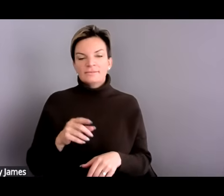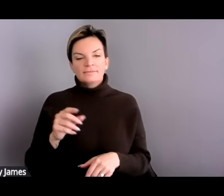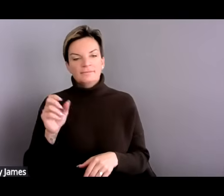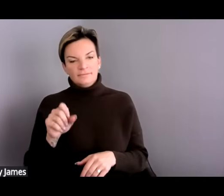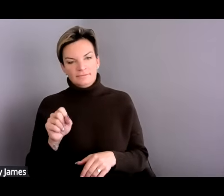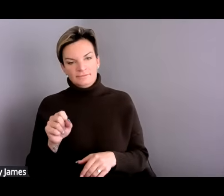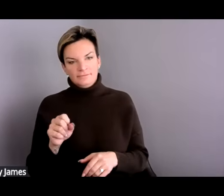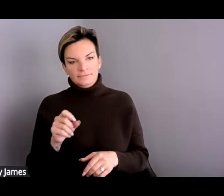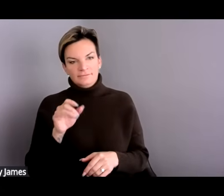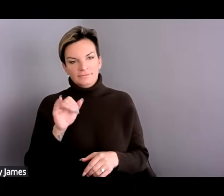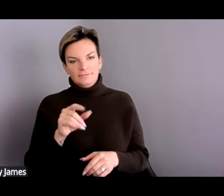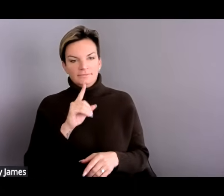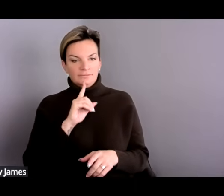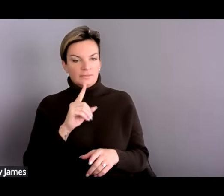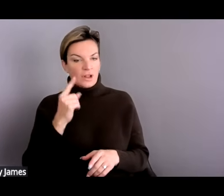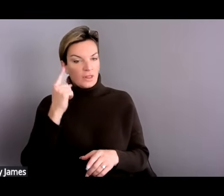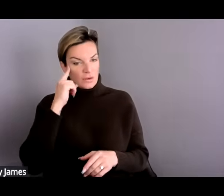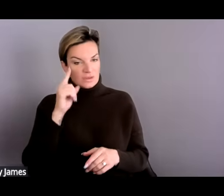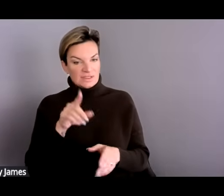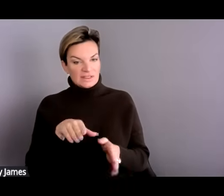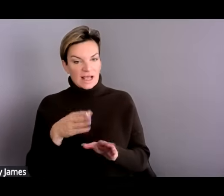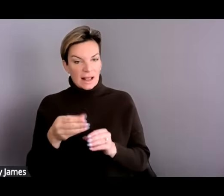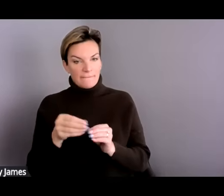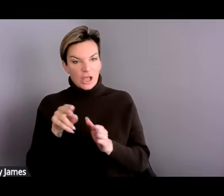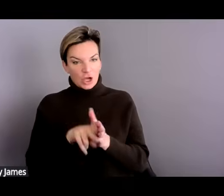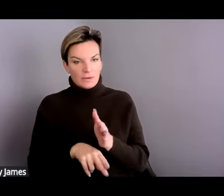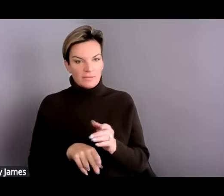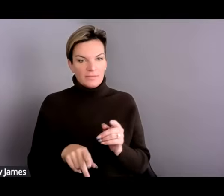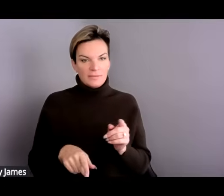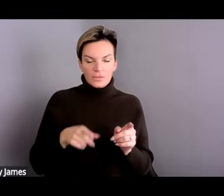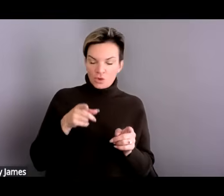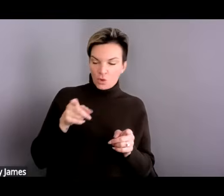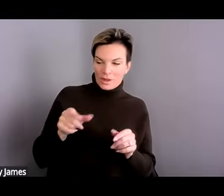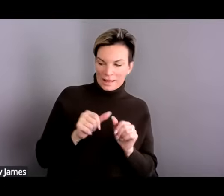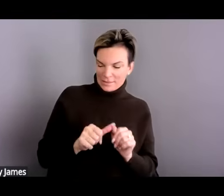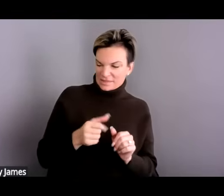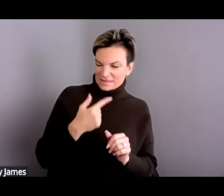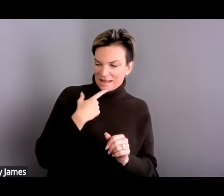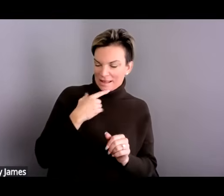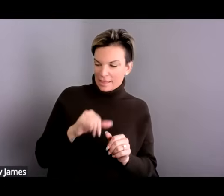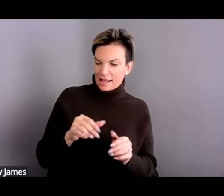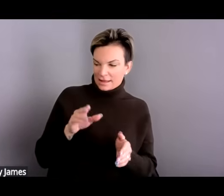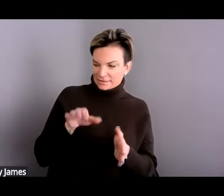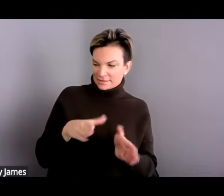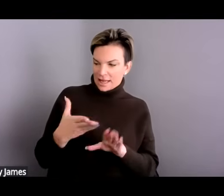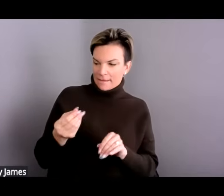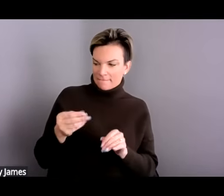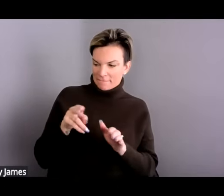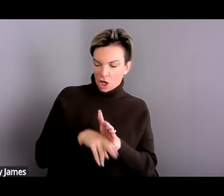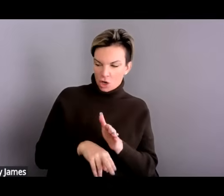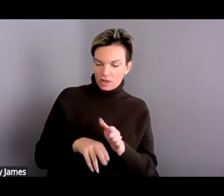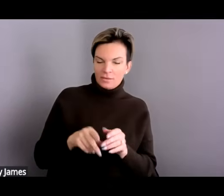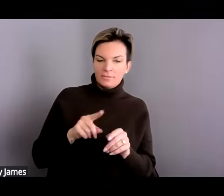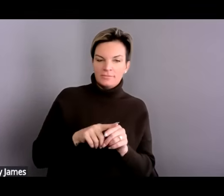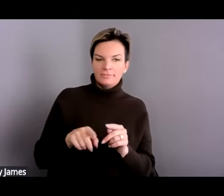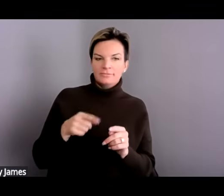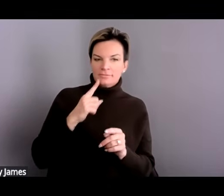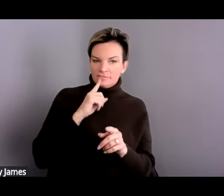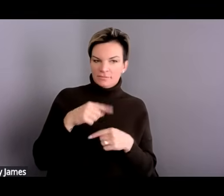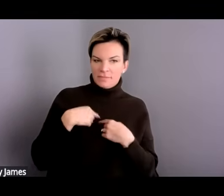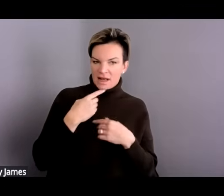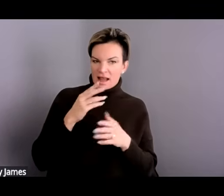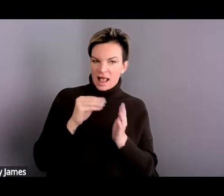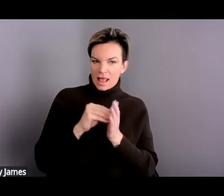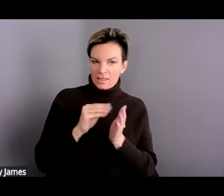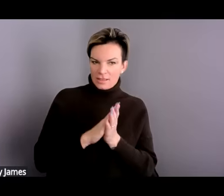was dead and buried, so. I know you keep saying dead and buried, but that's what I was trying to figure out because it's been on the agenda. So I